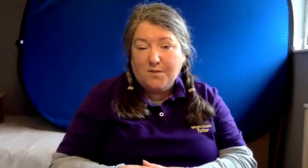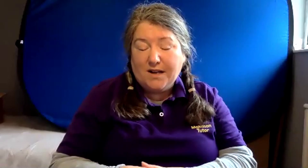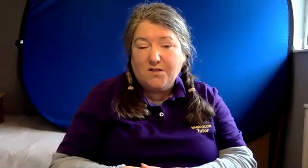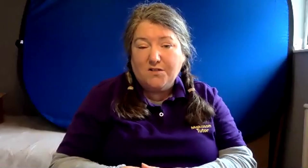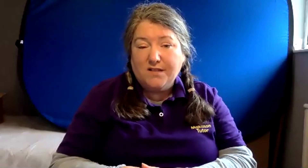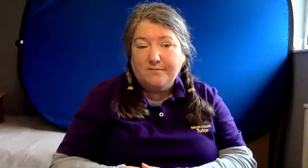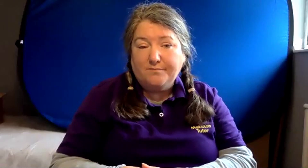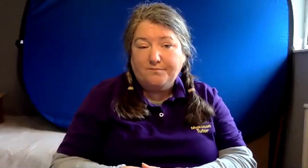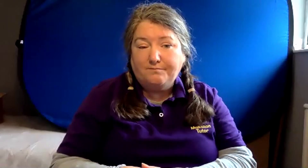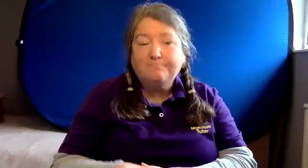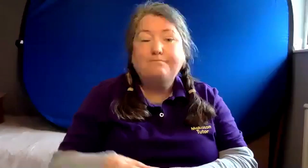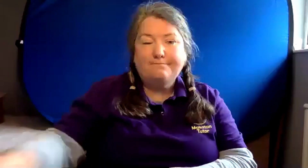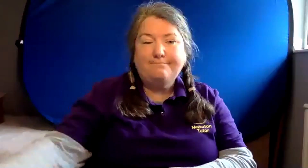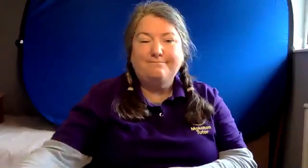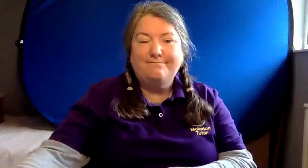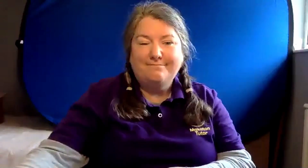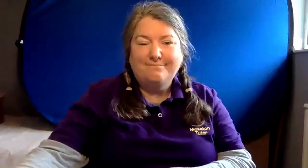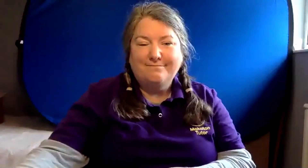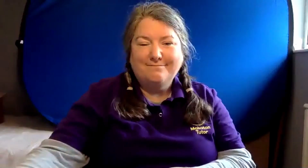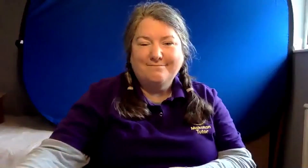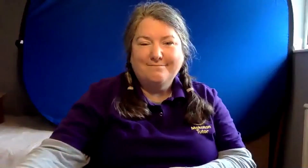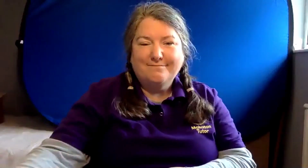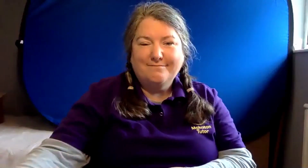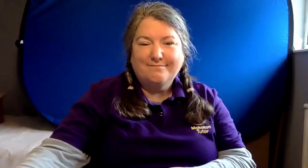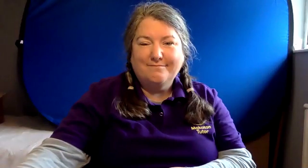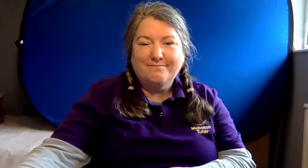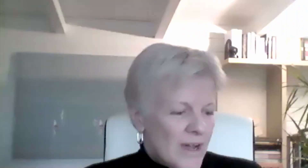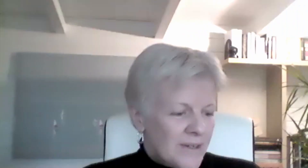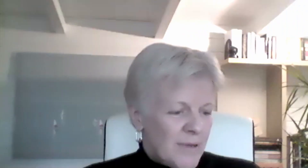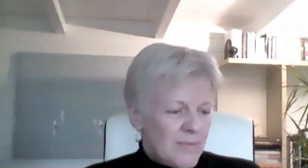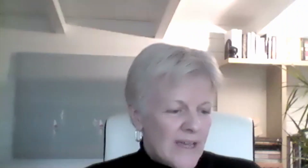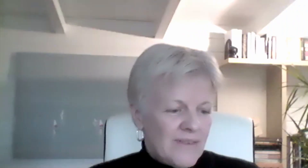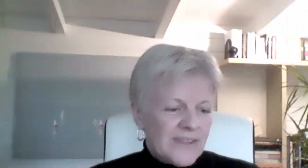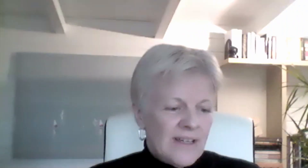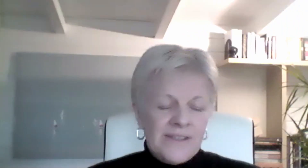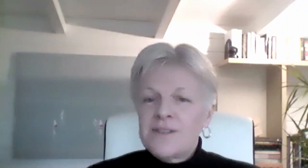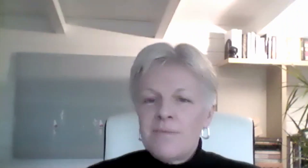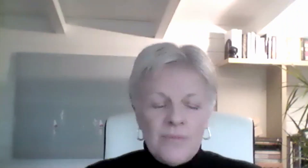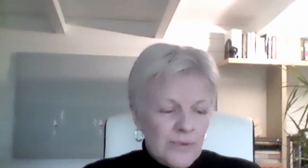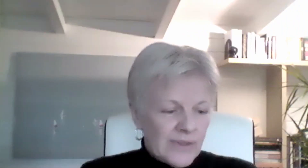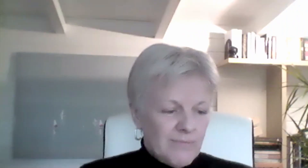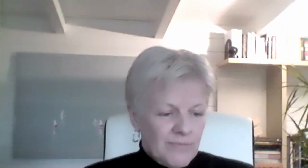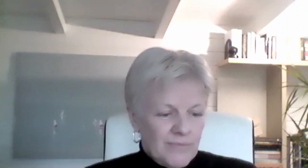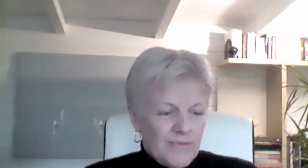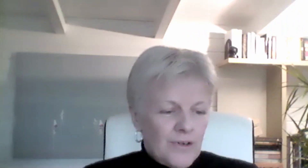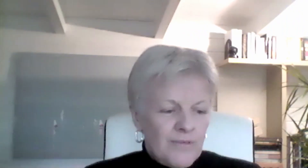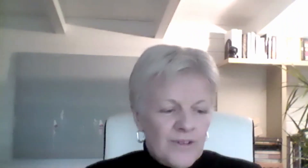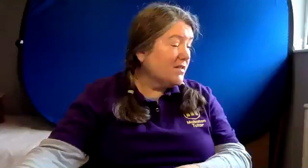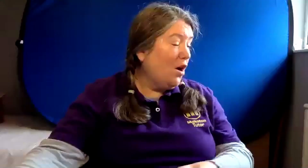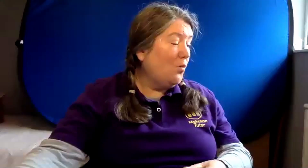Makaton user. And where can people get the signs and symbols? Well, there's a for whole different